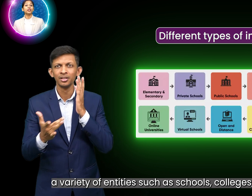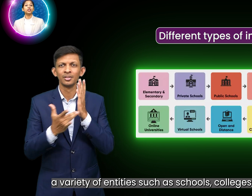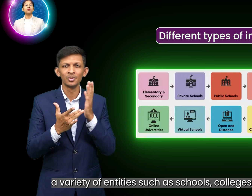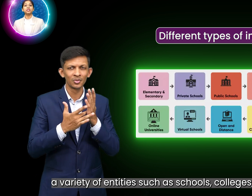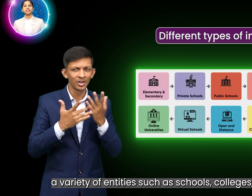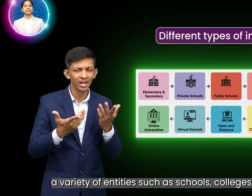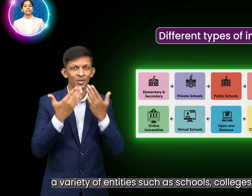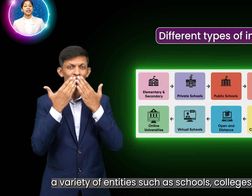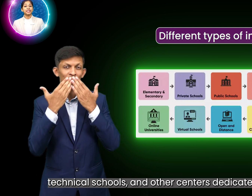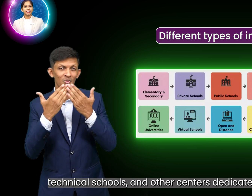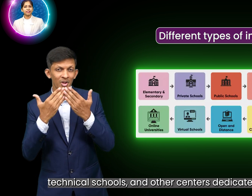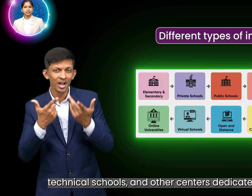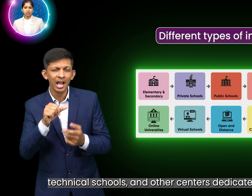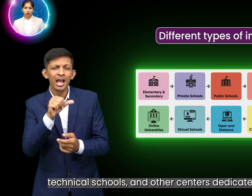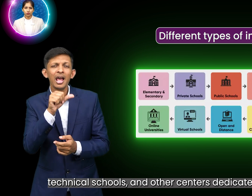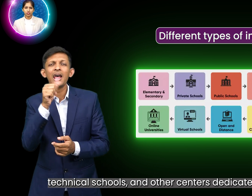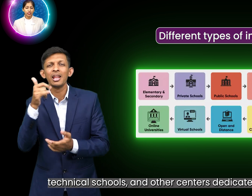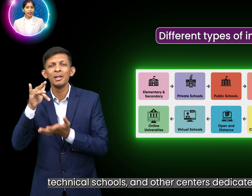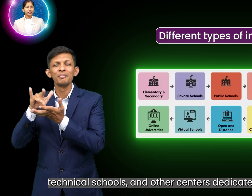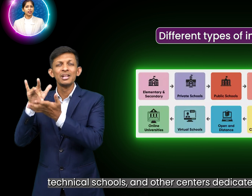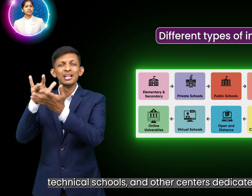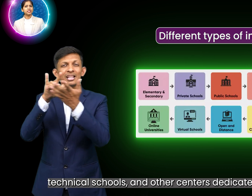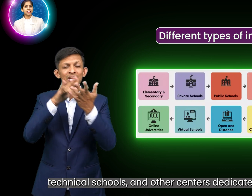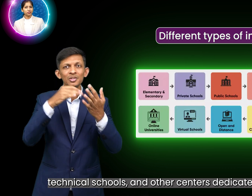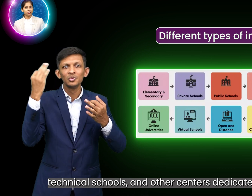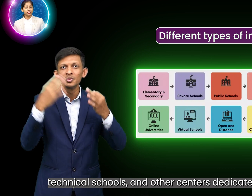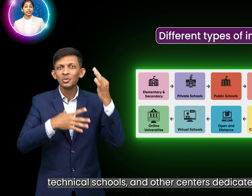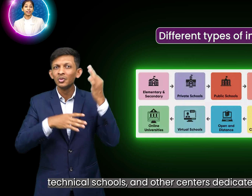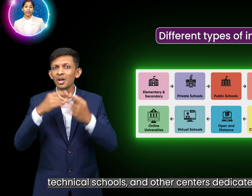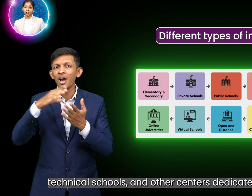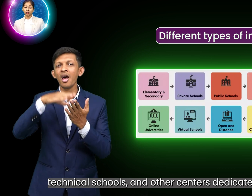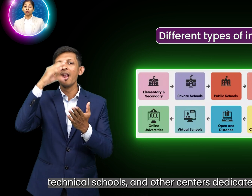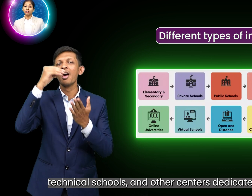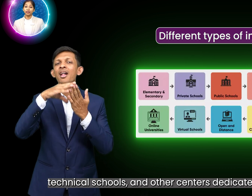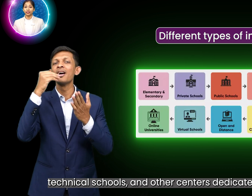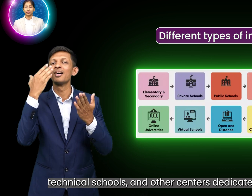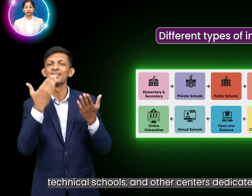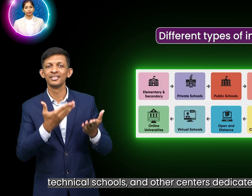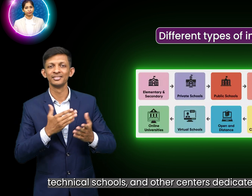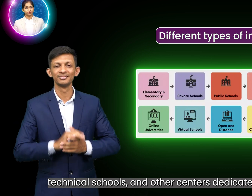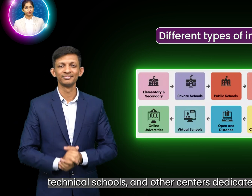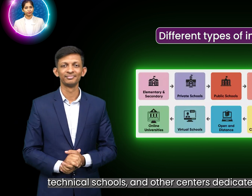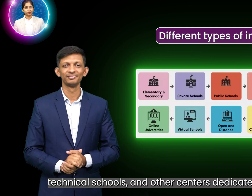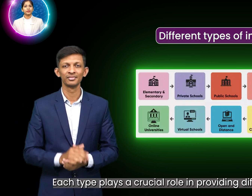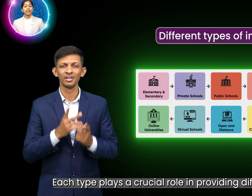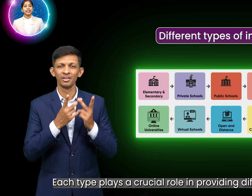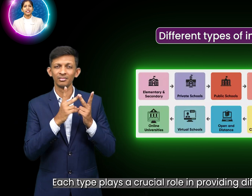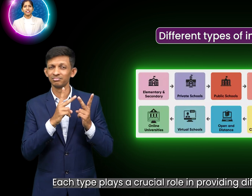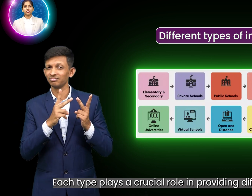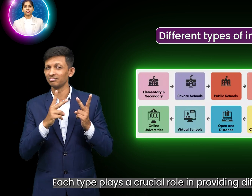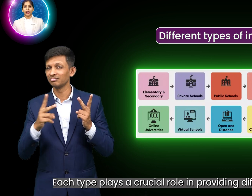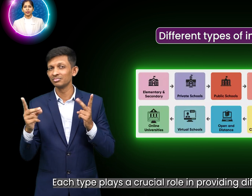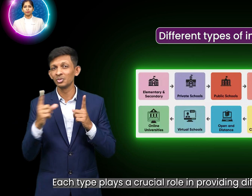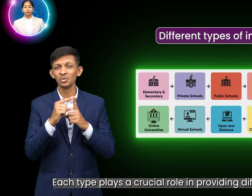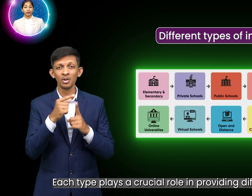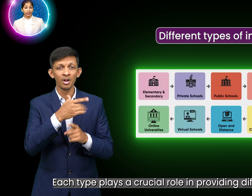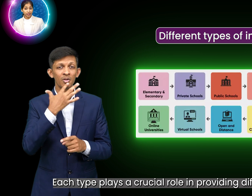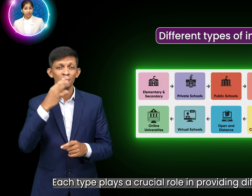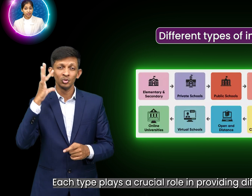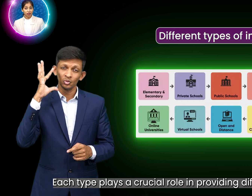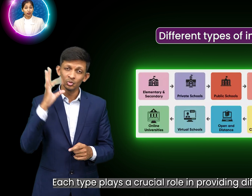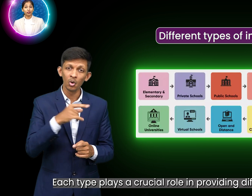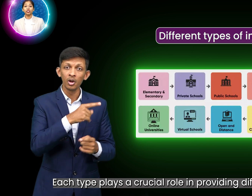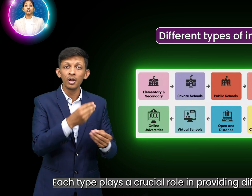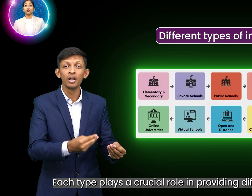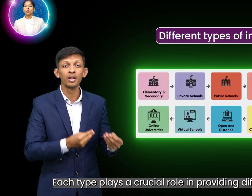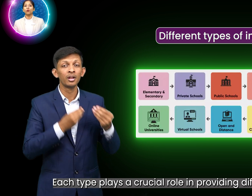colleges, universities, technical schools, and other centers dedicated to learning. Each type